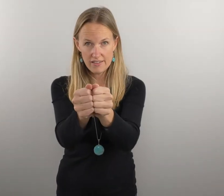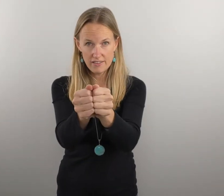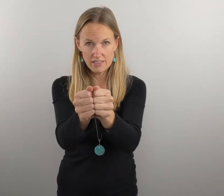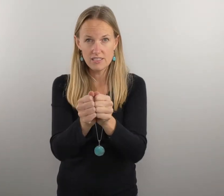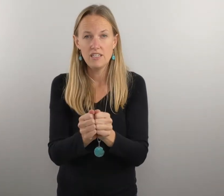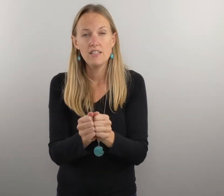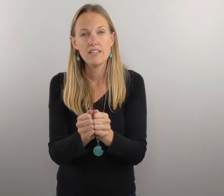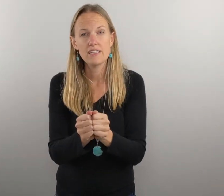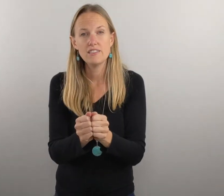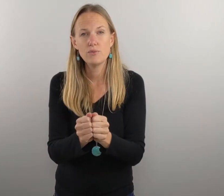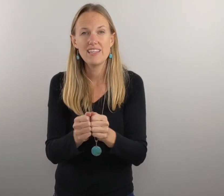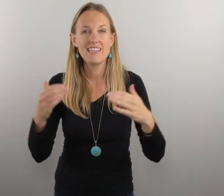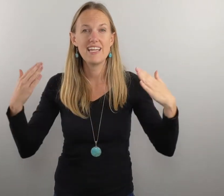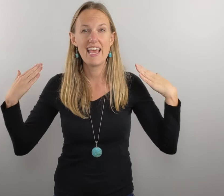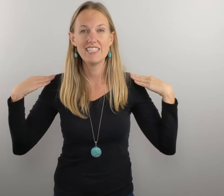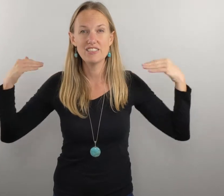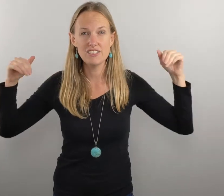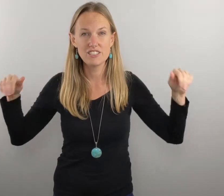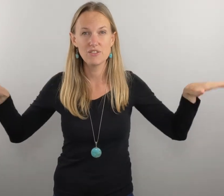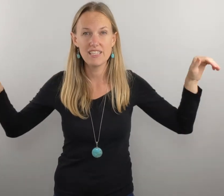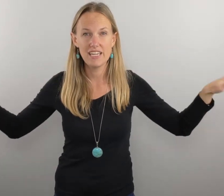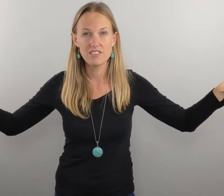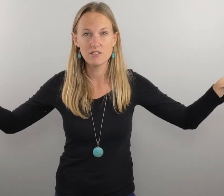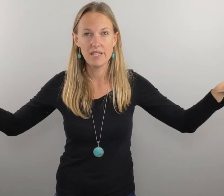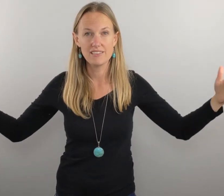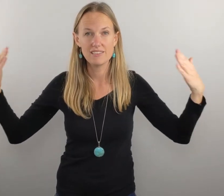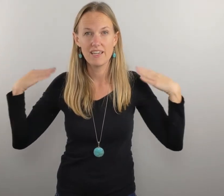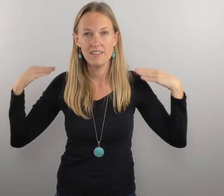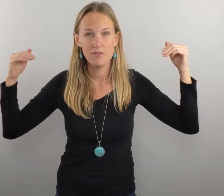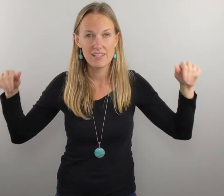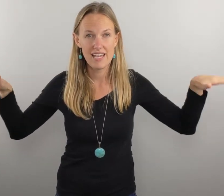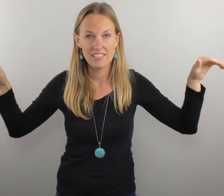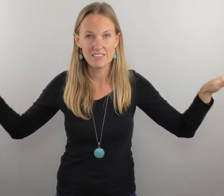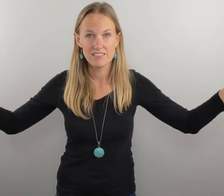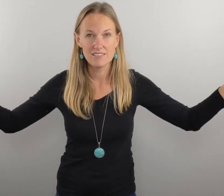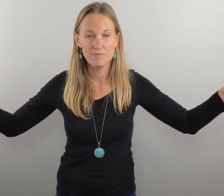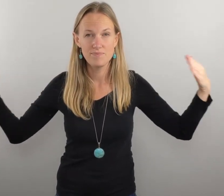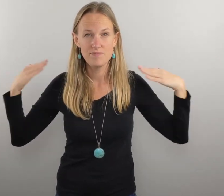together, like this, with, and then angels, you're showing the angels' wings, okay, with angels.